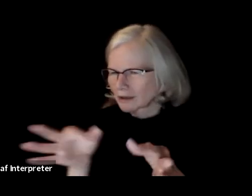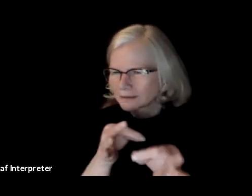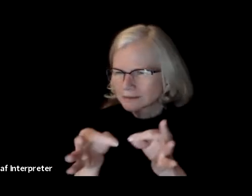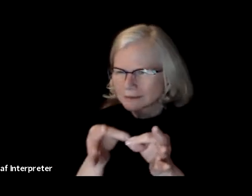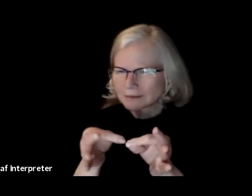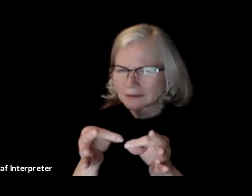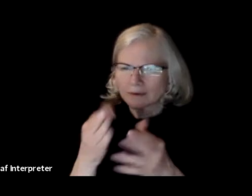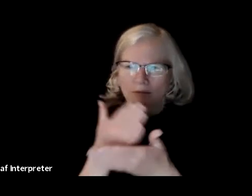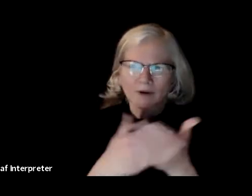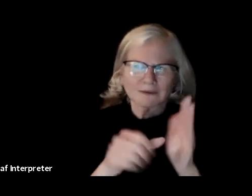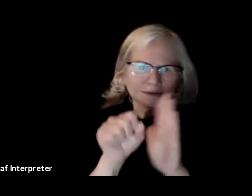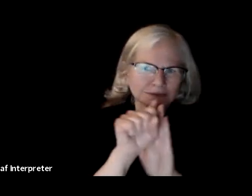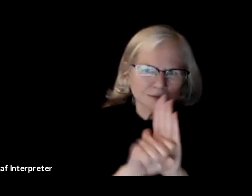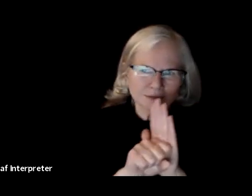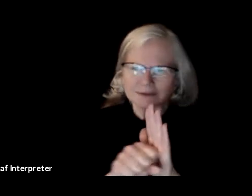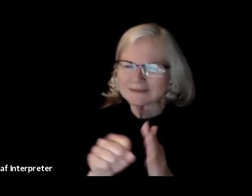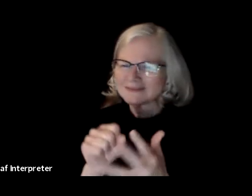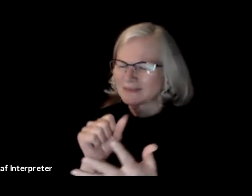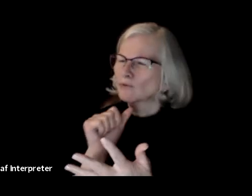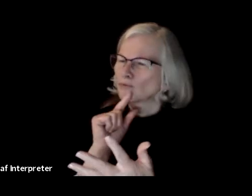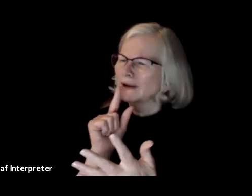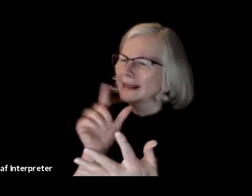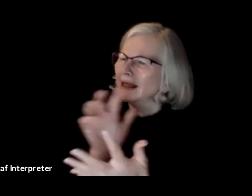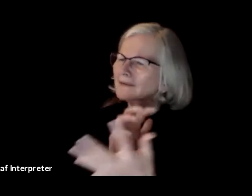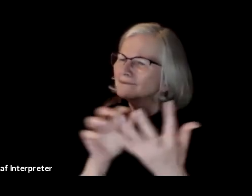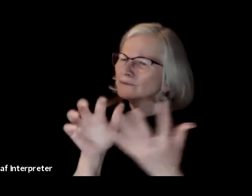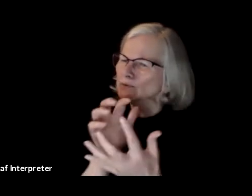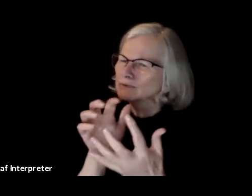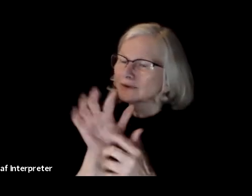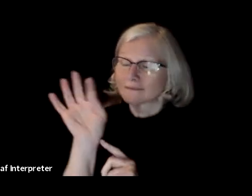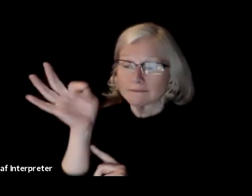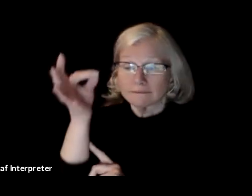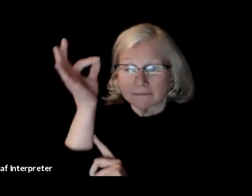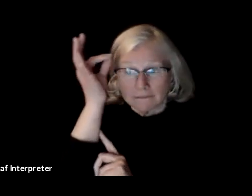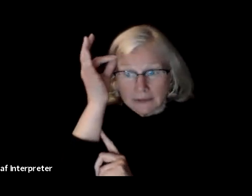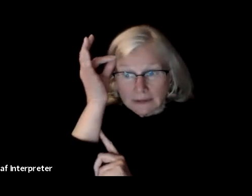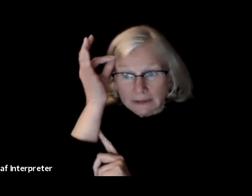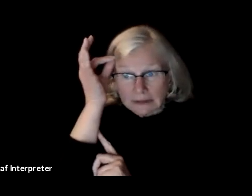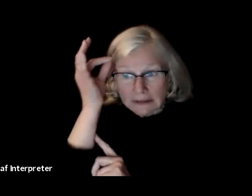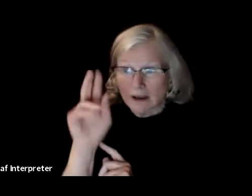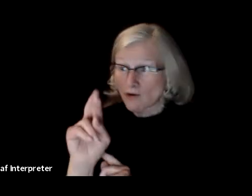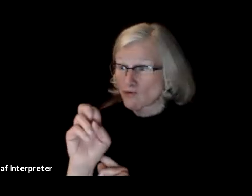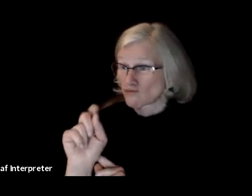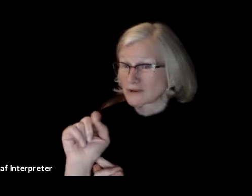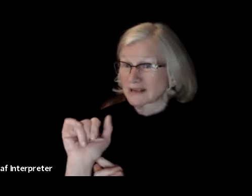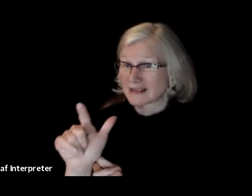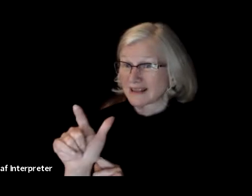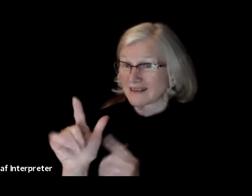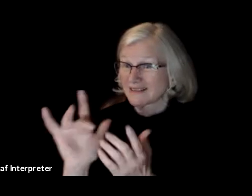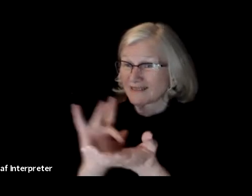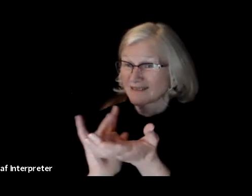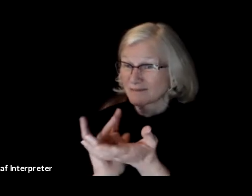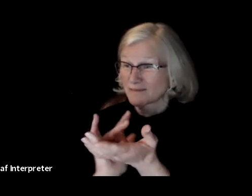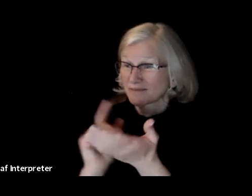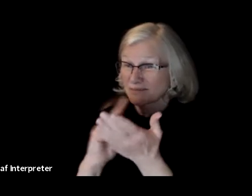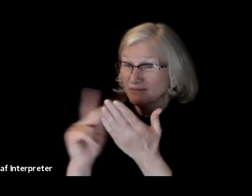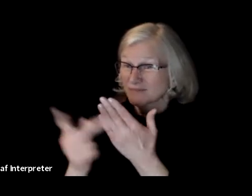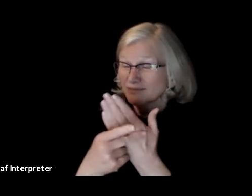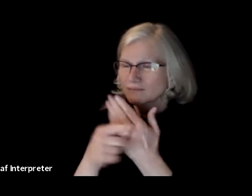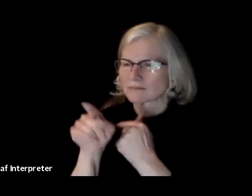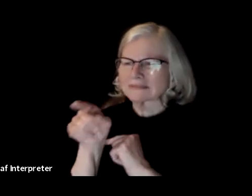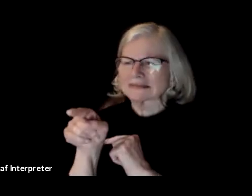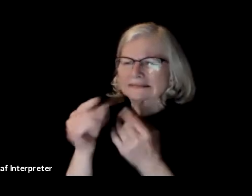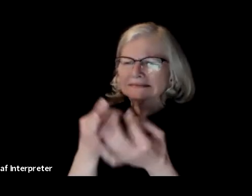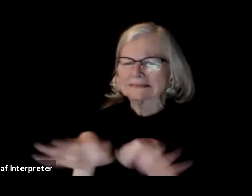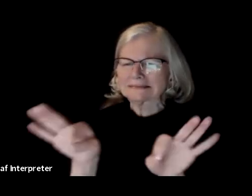that federal retail pharmacy program is an important kind of additional piece of